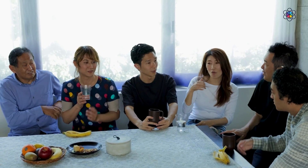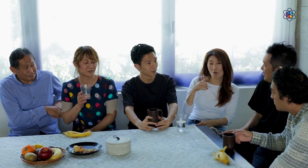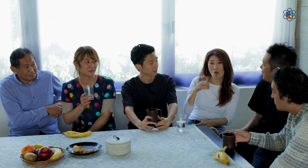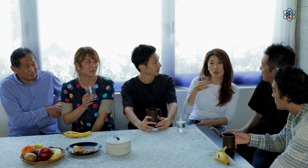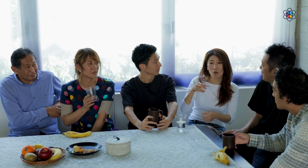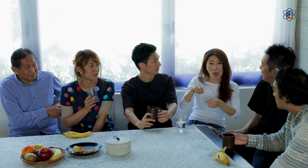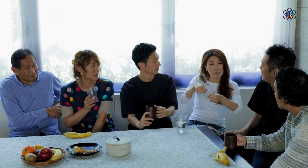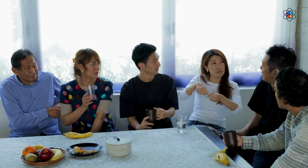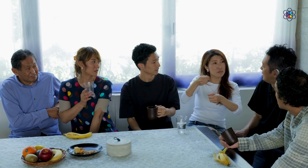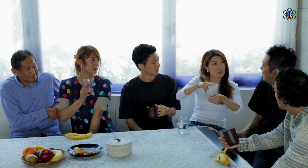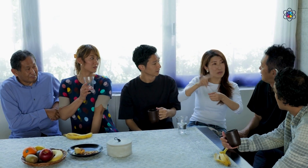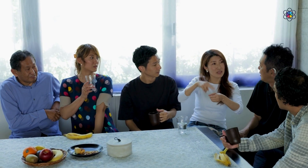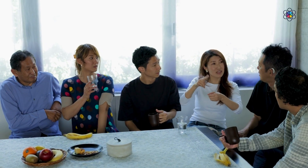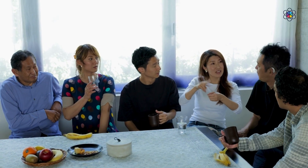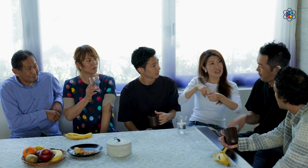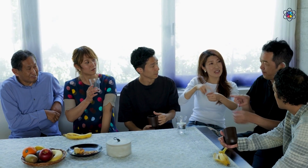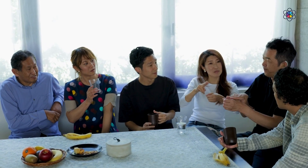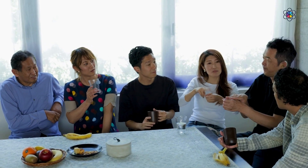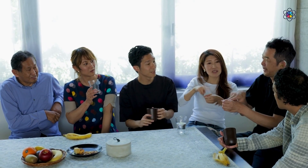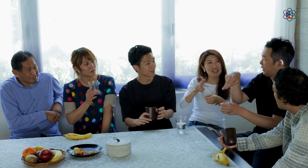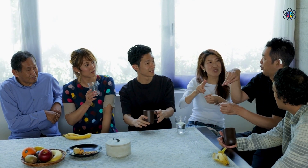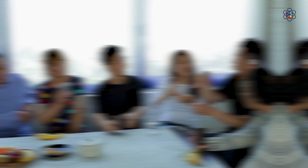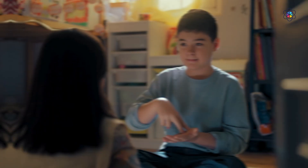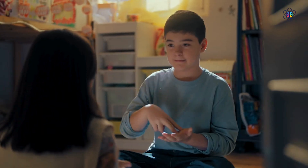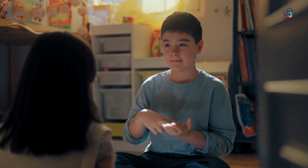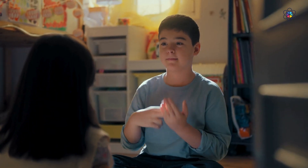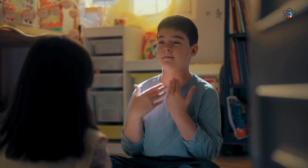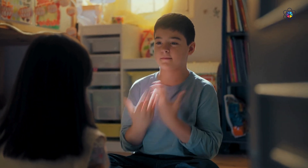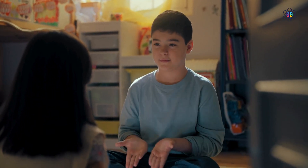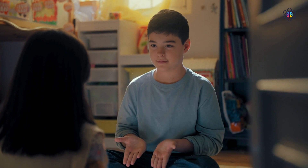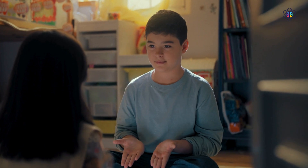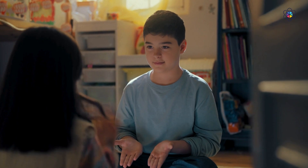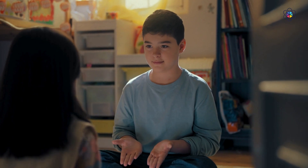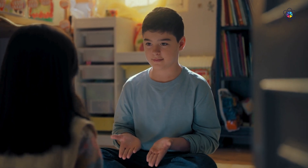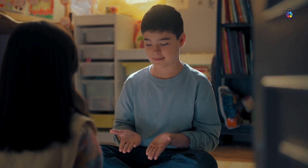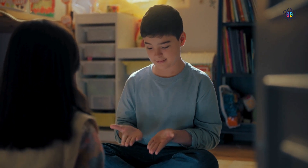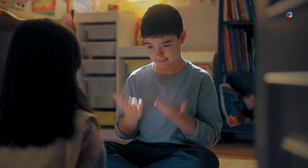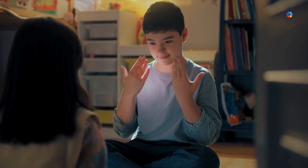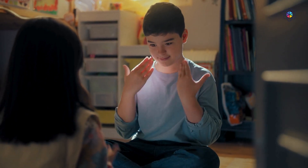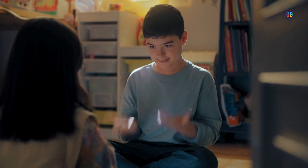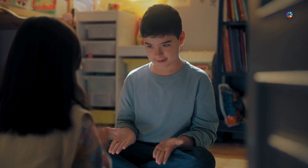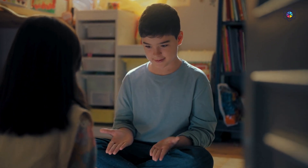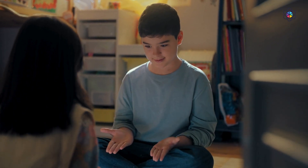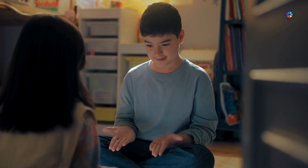Level 1 and 2 course is designed to give you. Starting with the basics, greetings, fingerspelling, numbers,